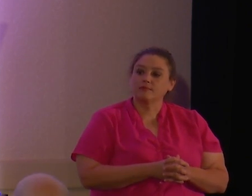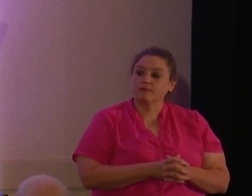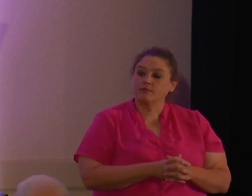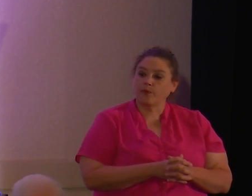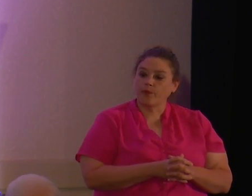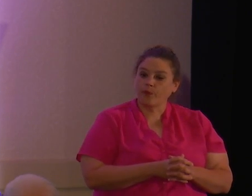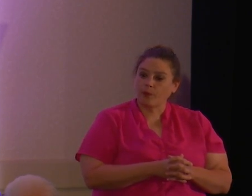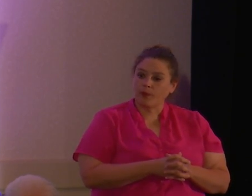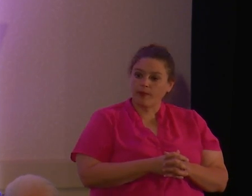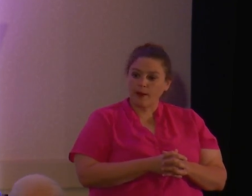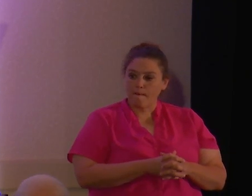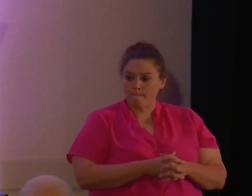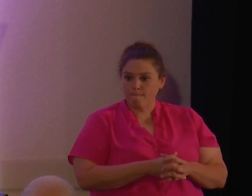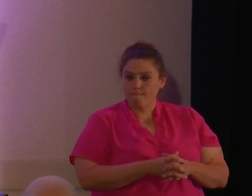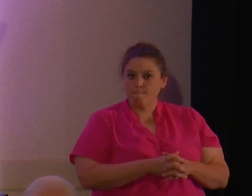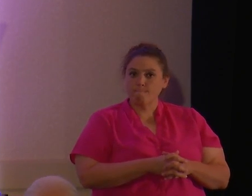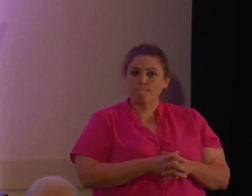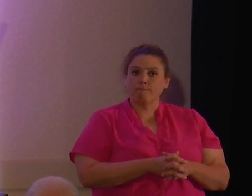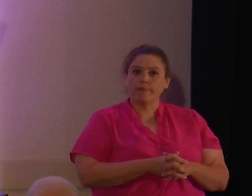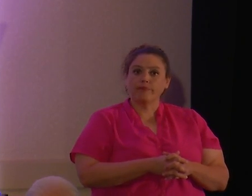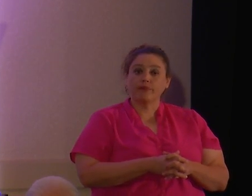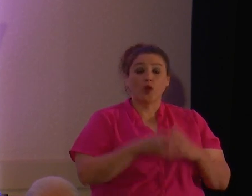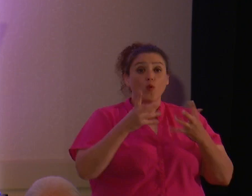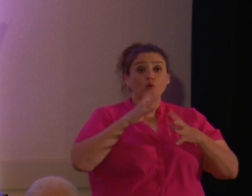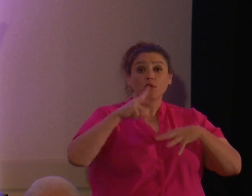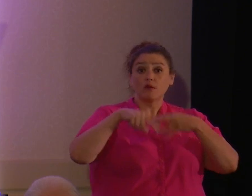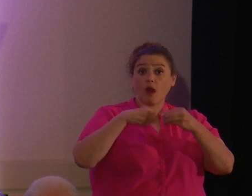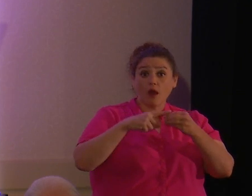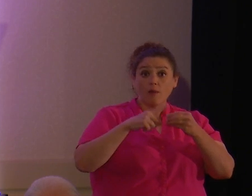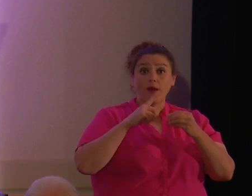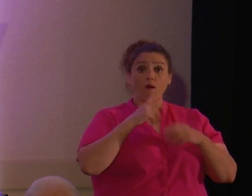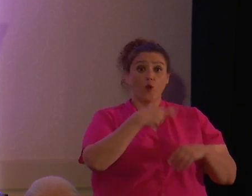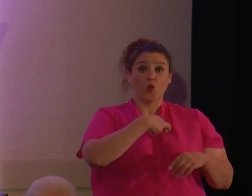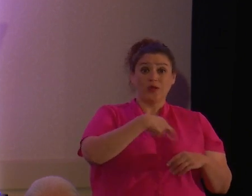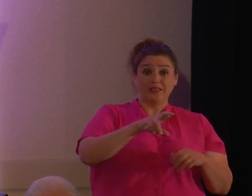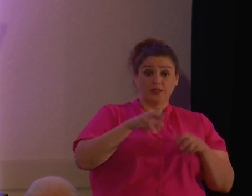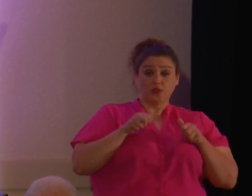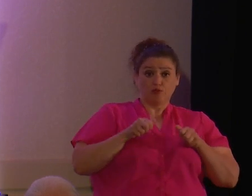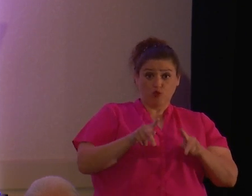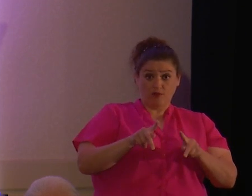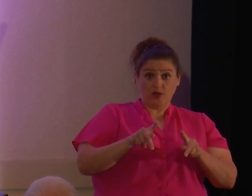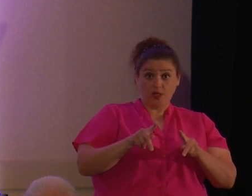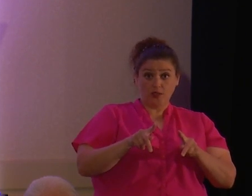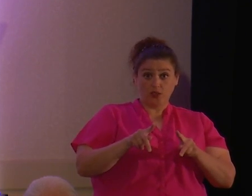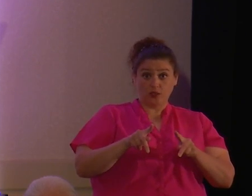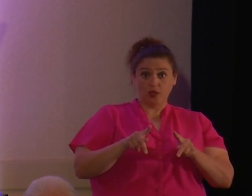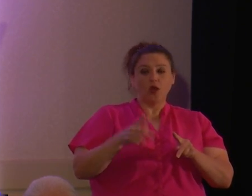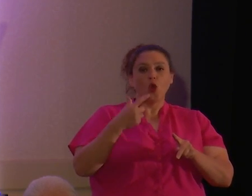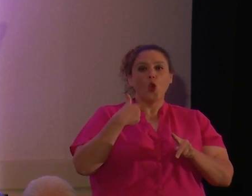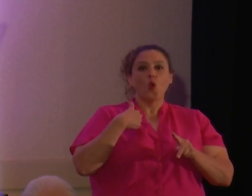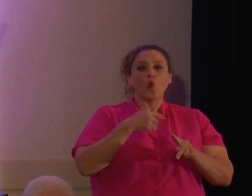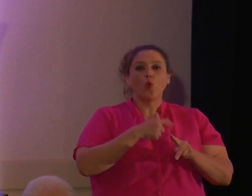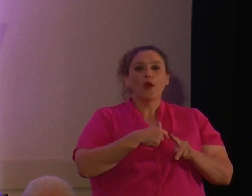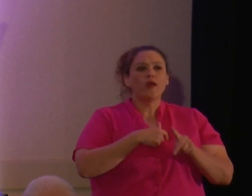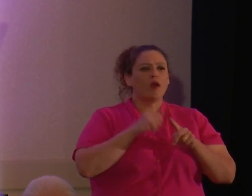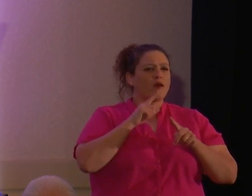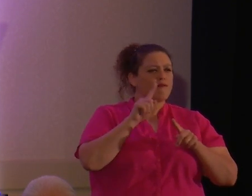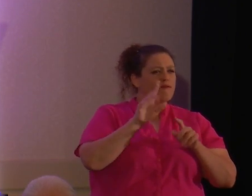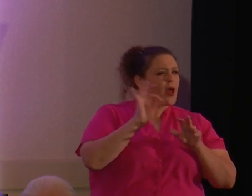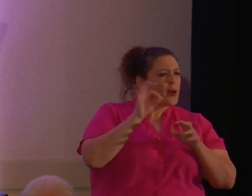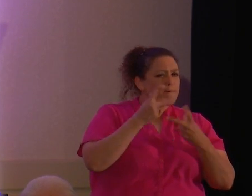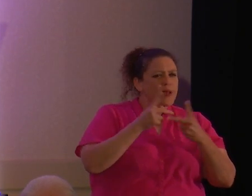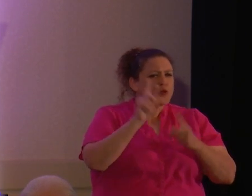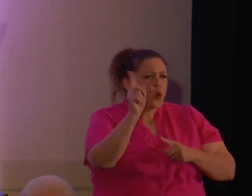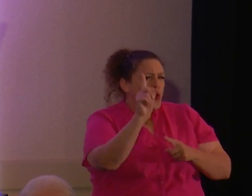And speaking about religious privilege, we are taking atheism where we aren't. And that's what I want to talk about with